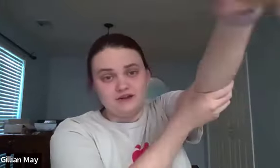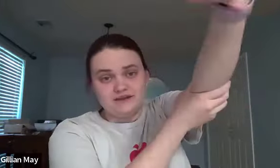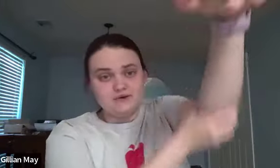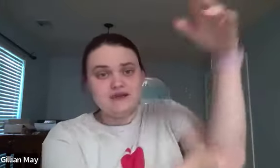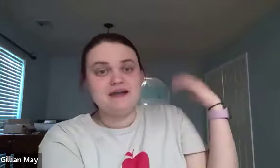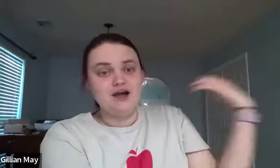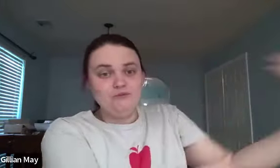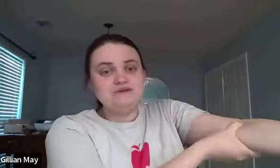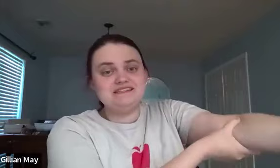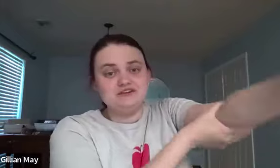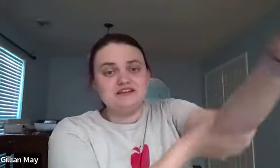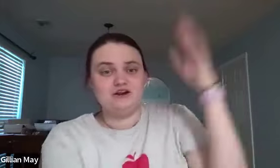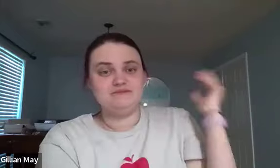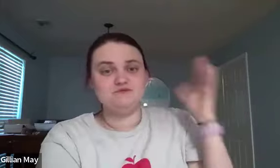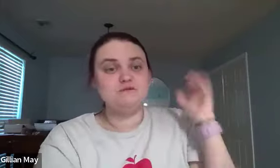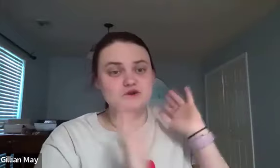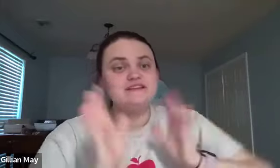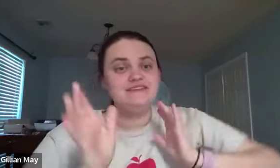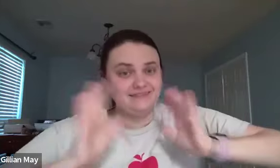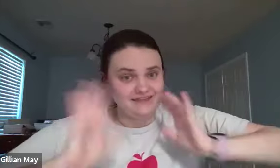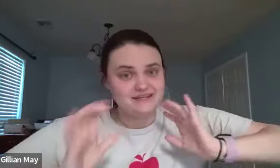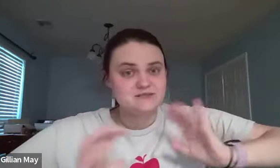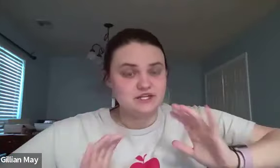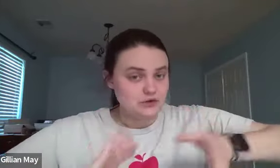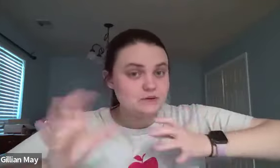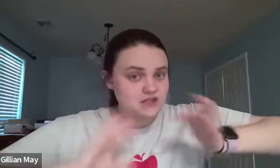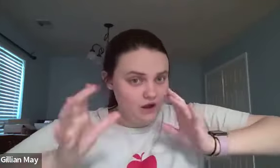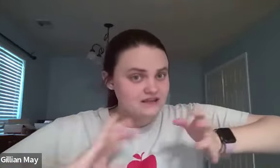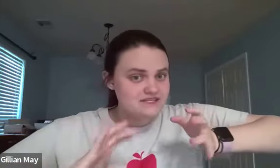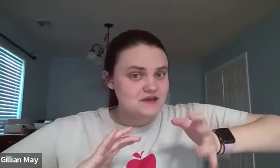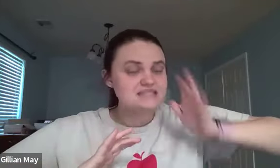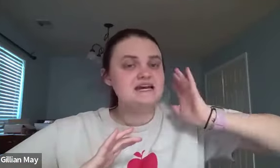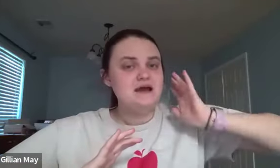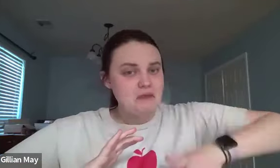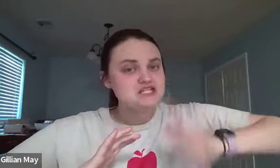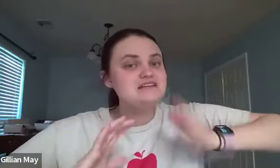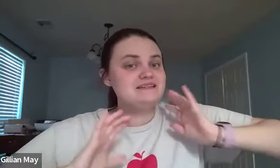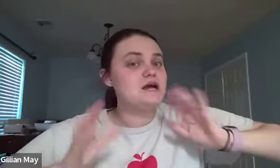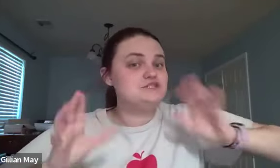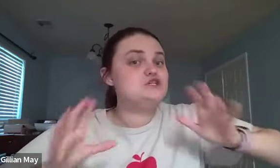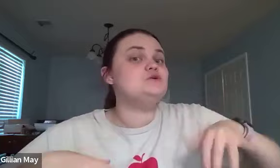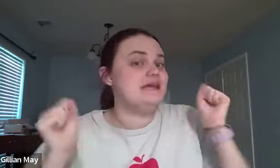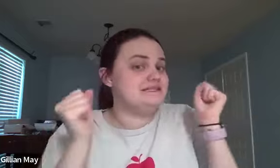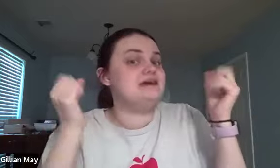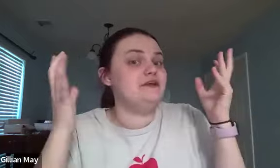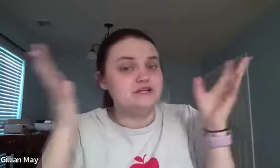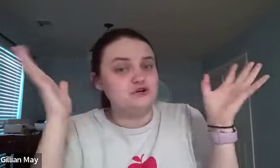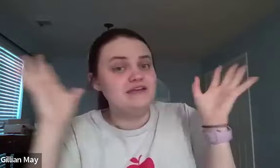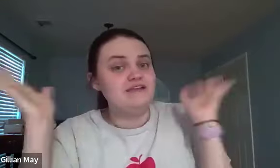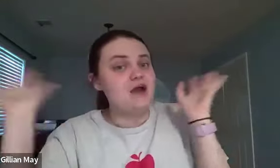cramp. Okay. My elbow was literally hurting because we were moving like lightning speed. You hear me talking this fast? Imagine it like ×2 in sign language. Okay. Like I